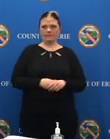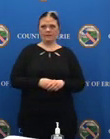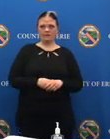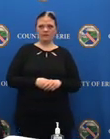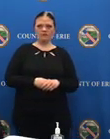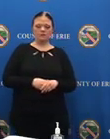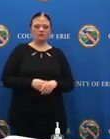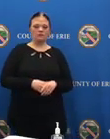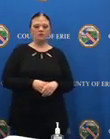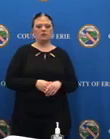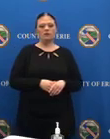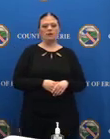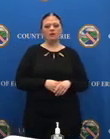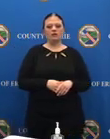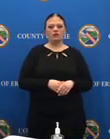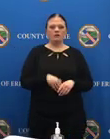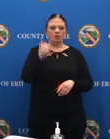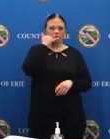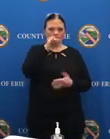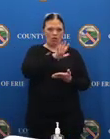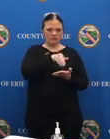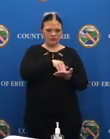call center, of course,